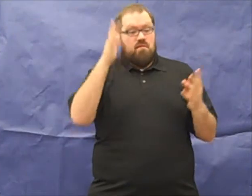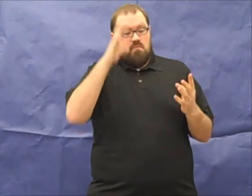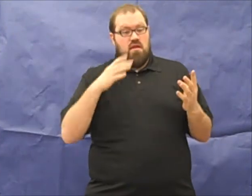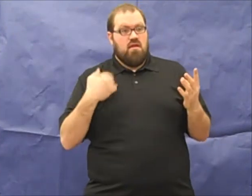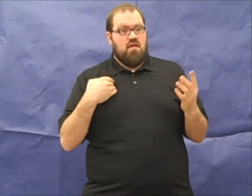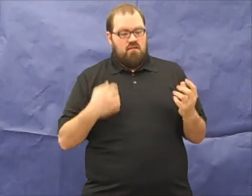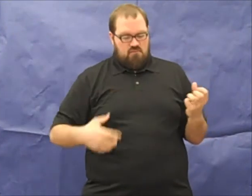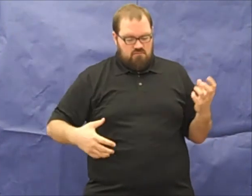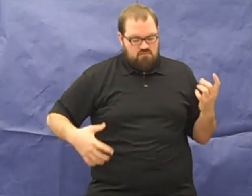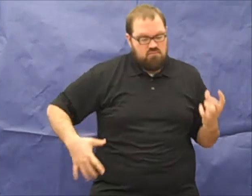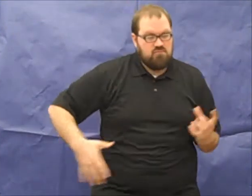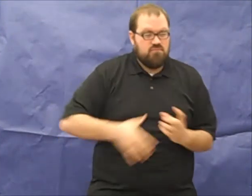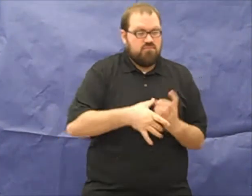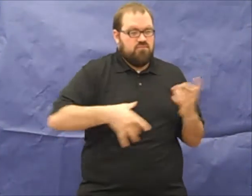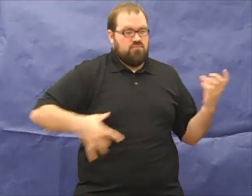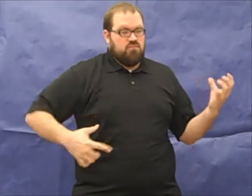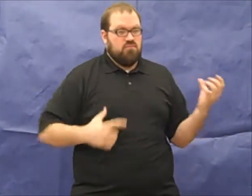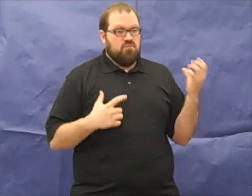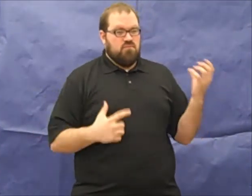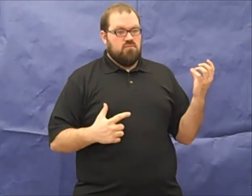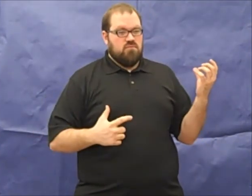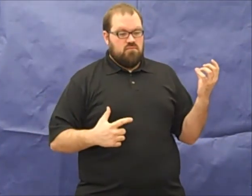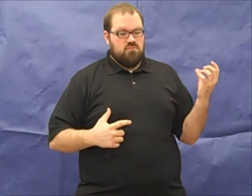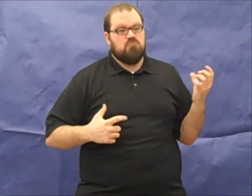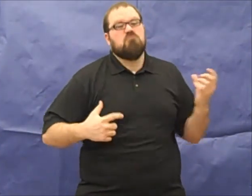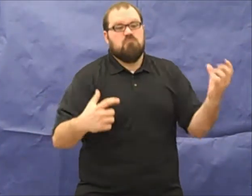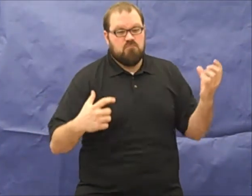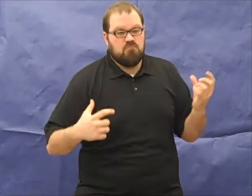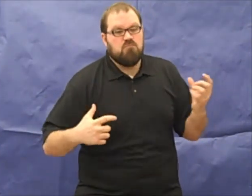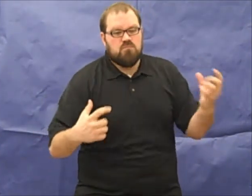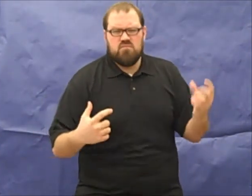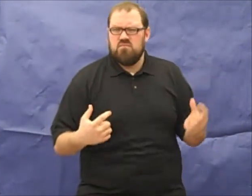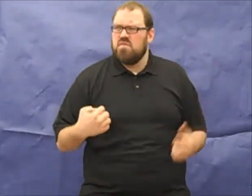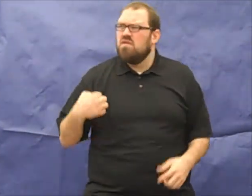door. "We're going," says PETA,